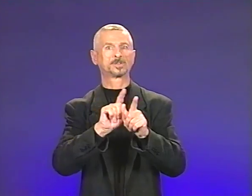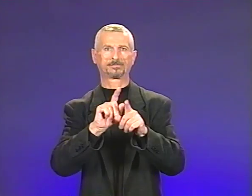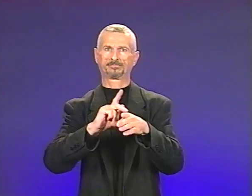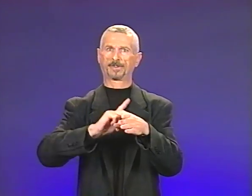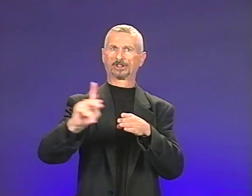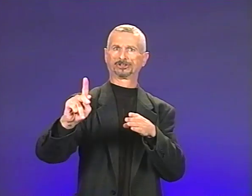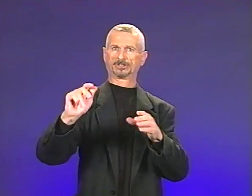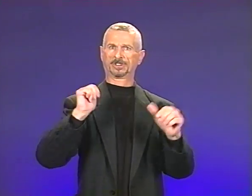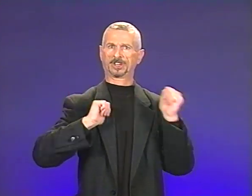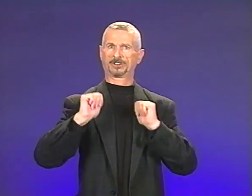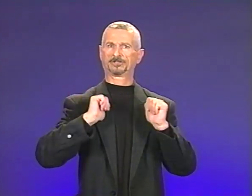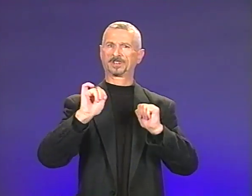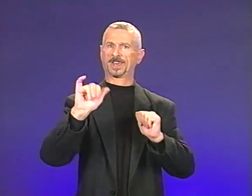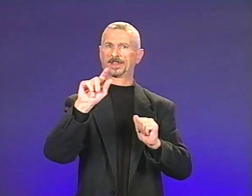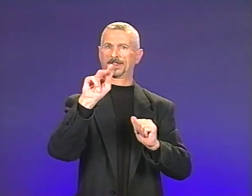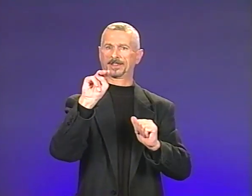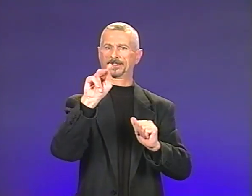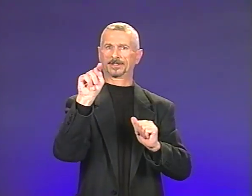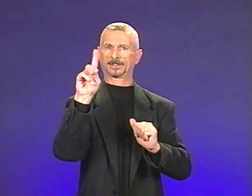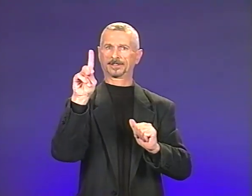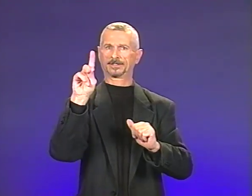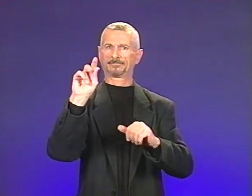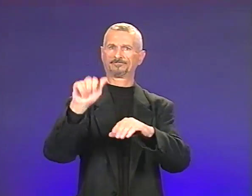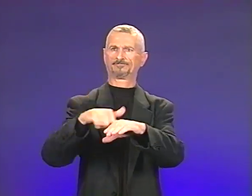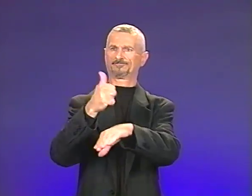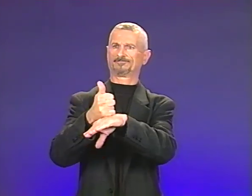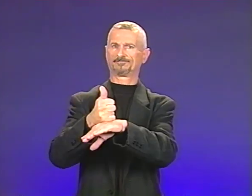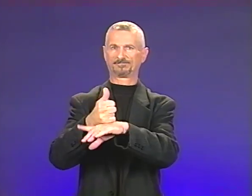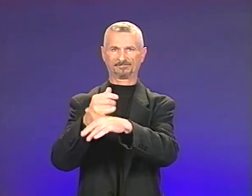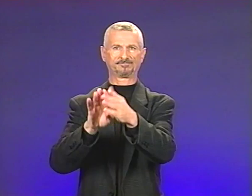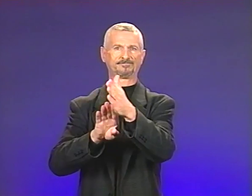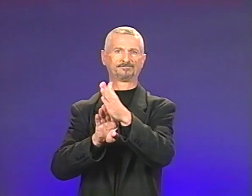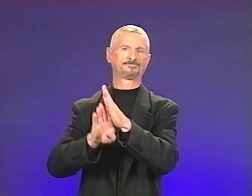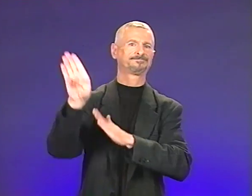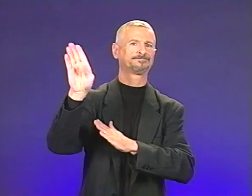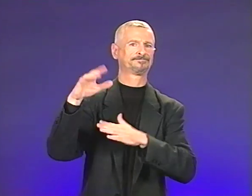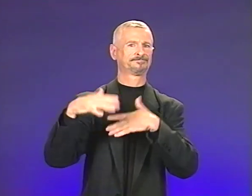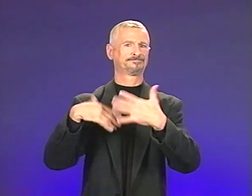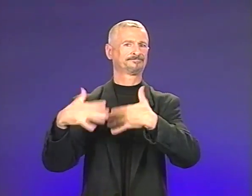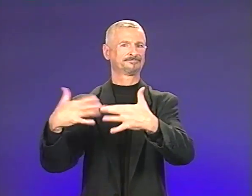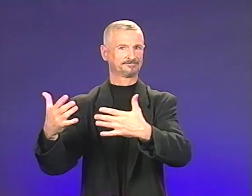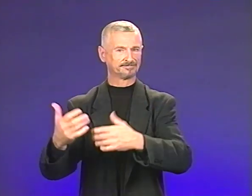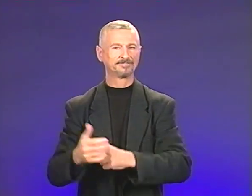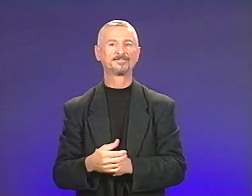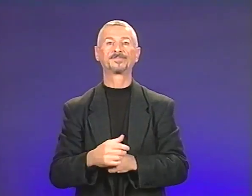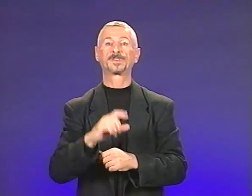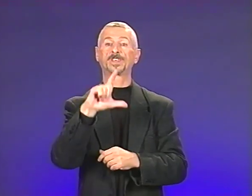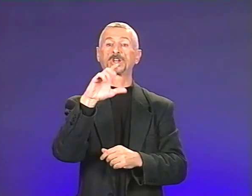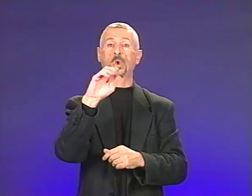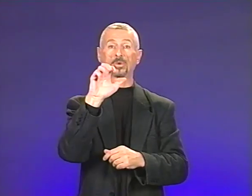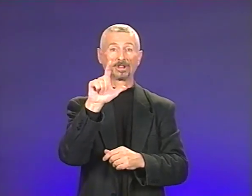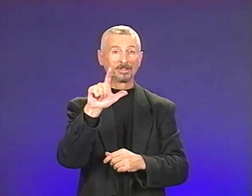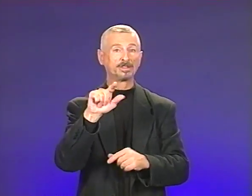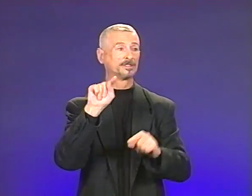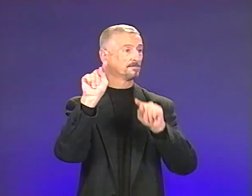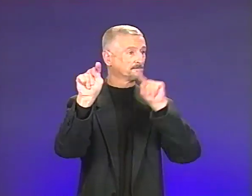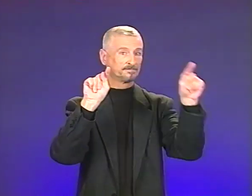There are professional theater groups, such as the National Theater of the Deaf, which enjoys a worldwide reputation.